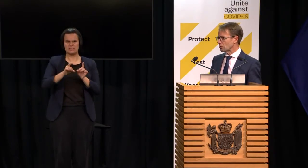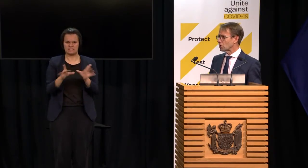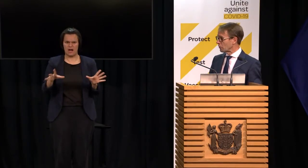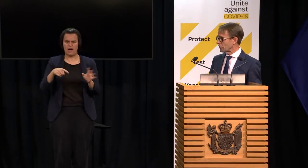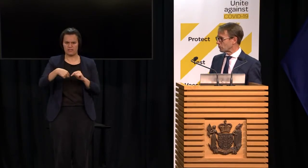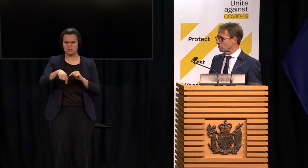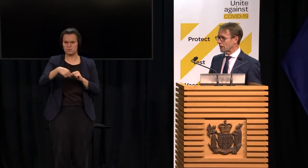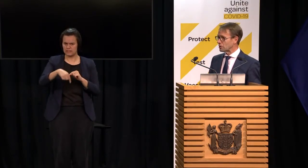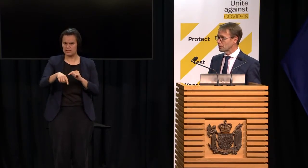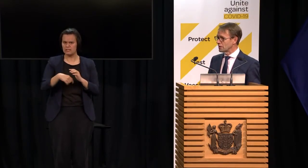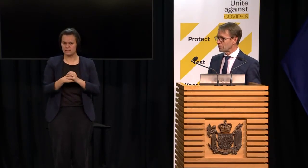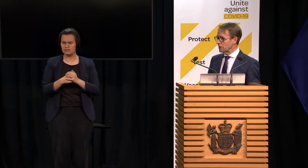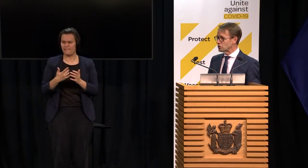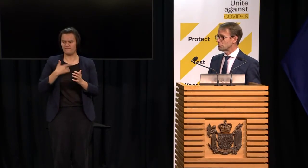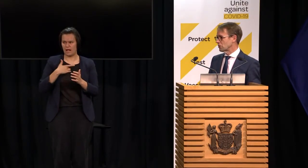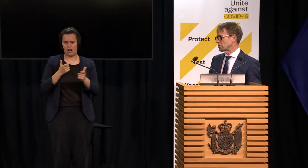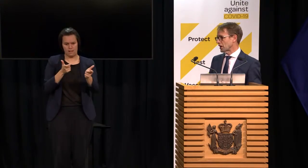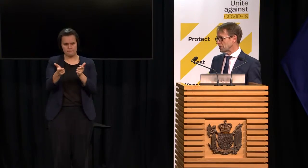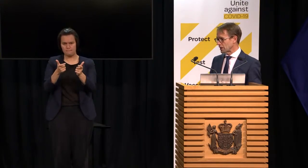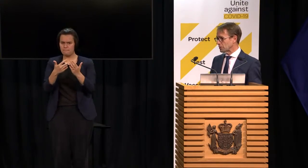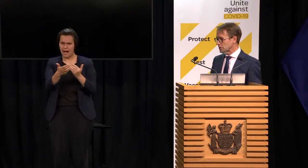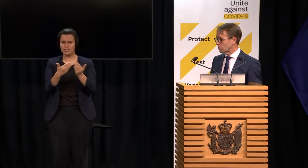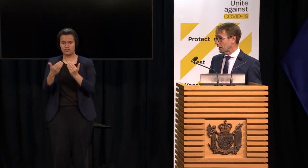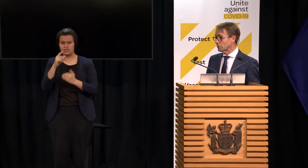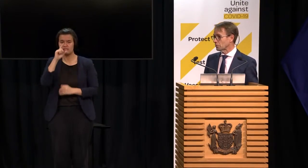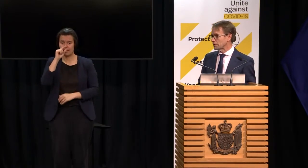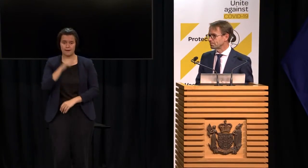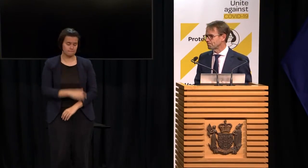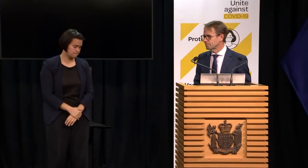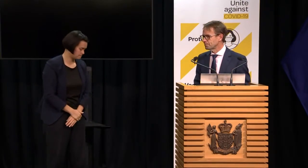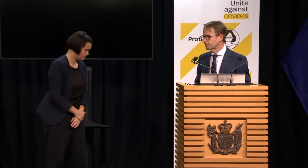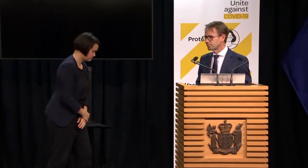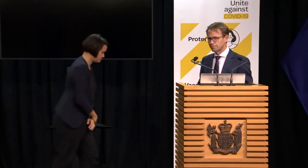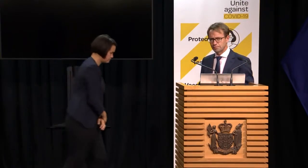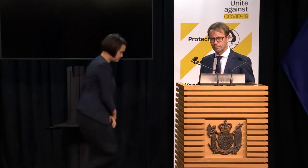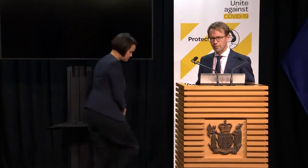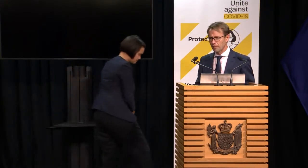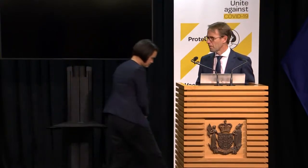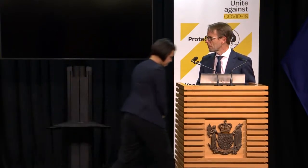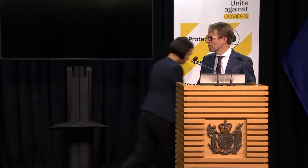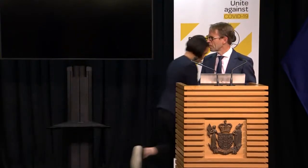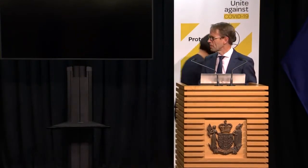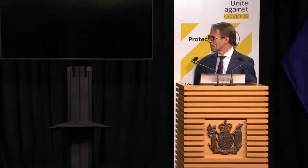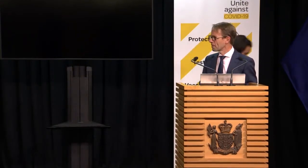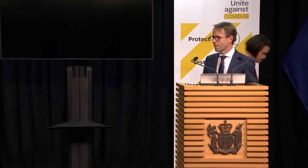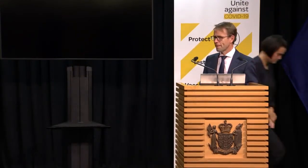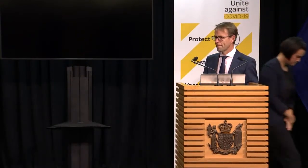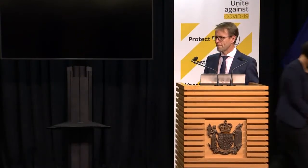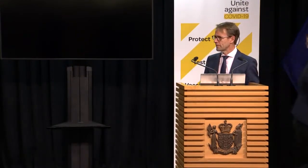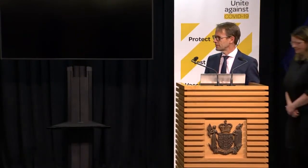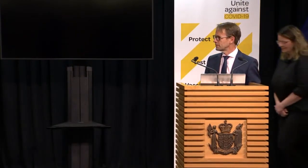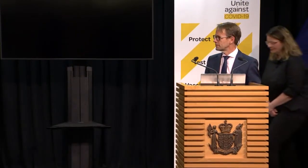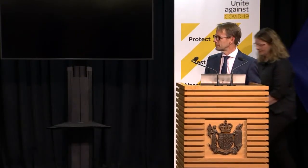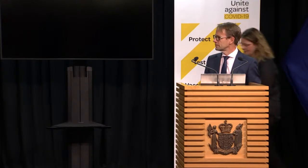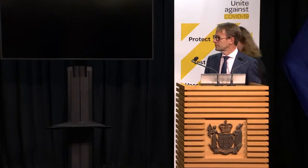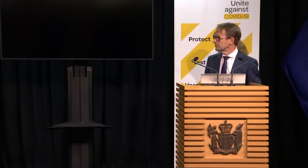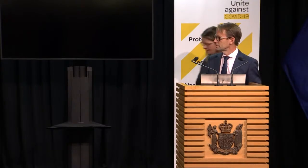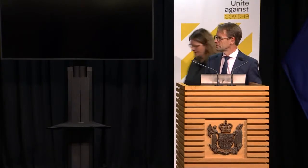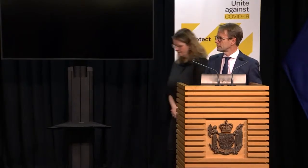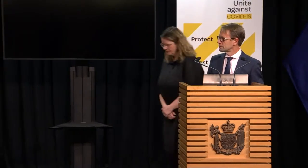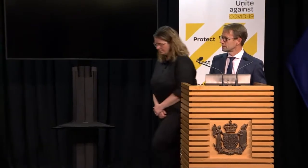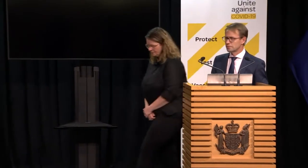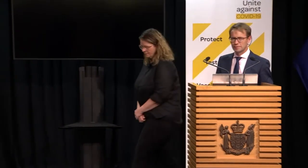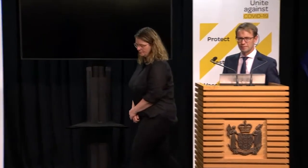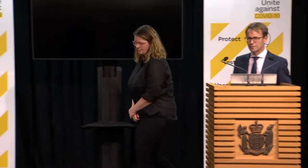so we're confident we'll be able to manage those case numbers quite comfortably. How is it different? As a school... Sorry, then I'll come